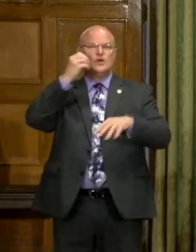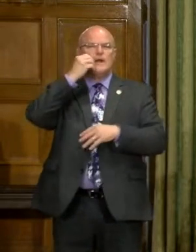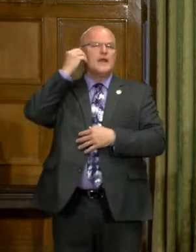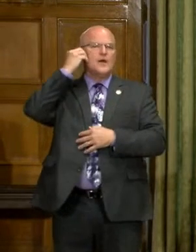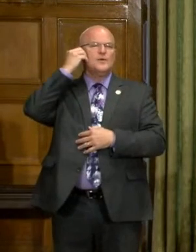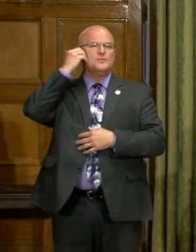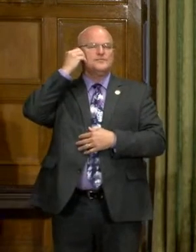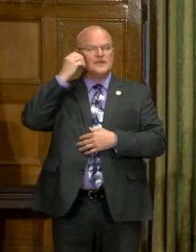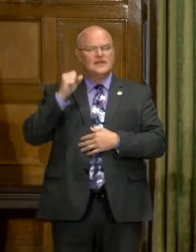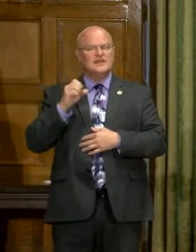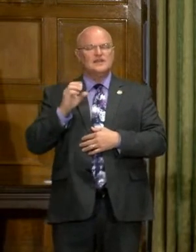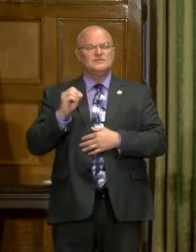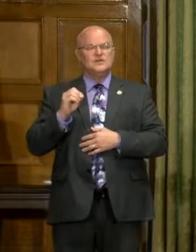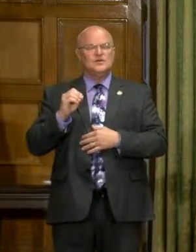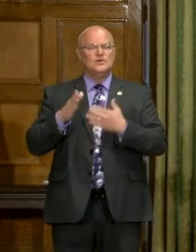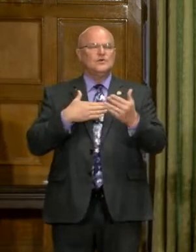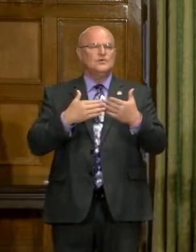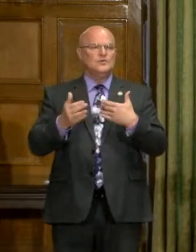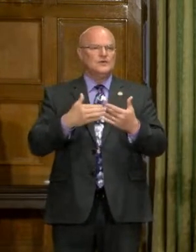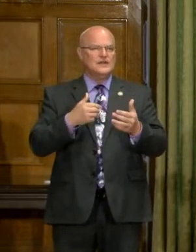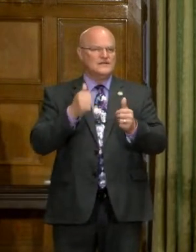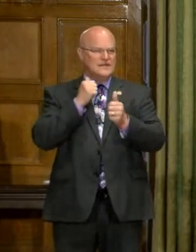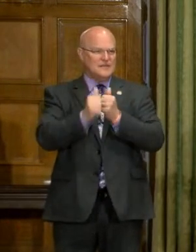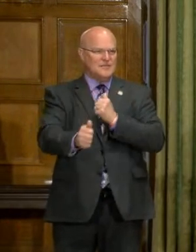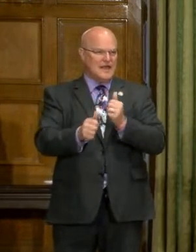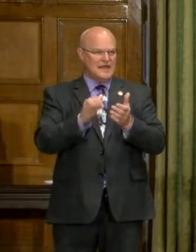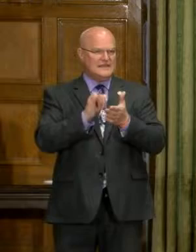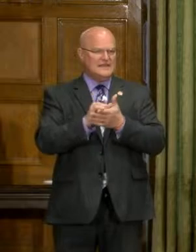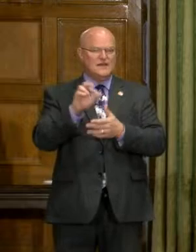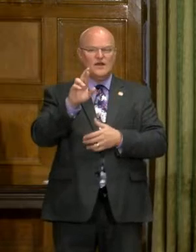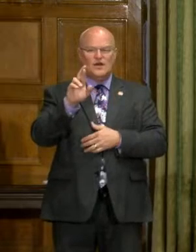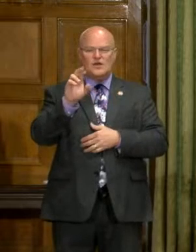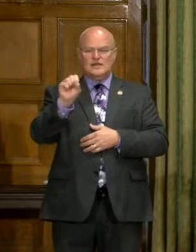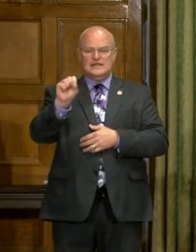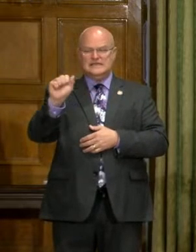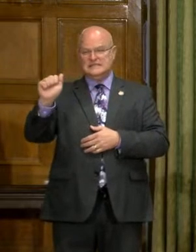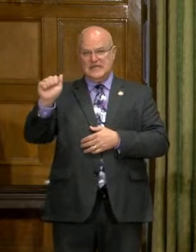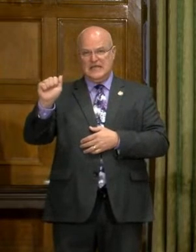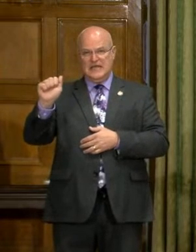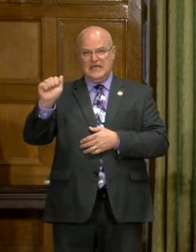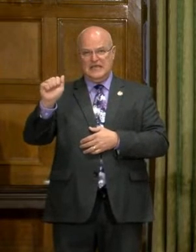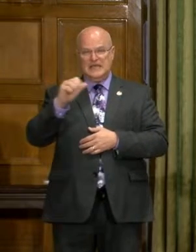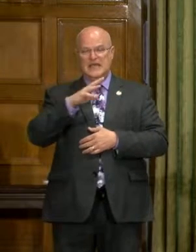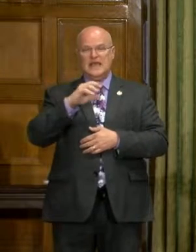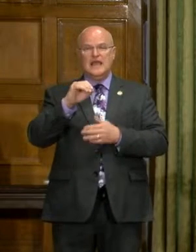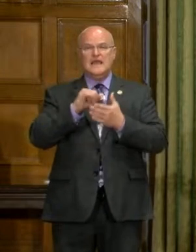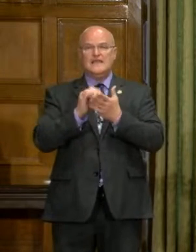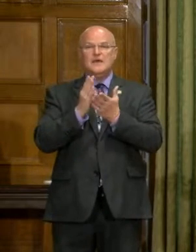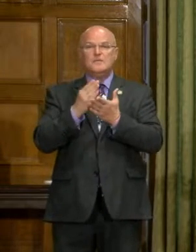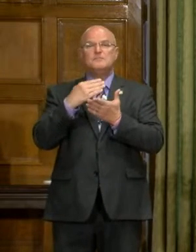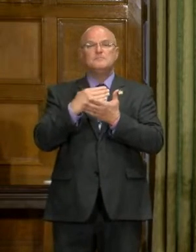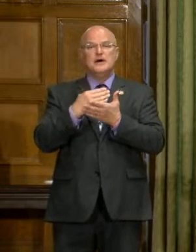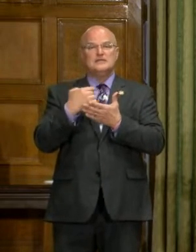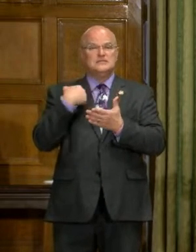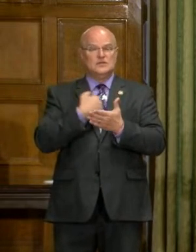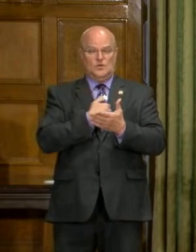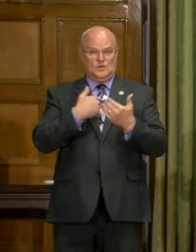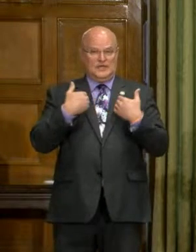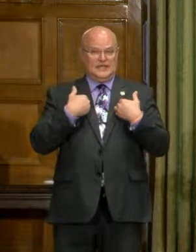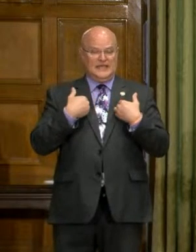there. And so if they pass the RSA and the budget as we